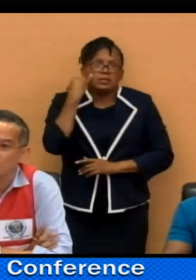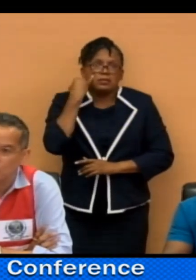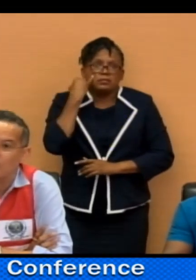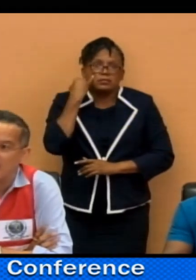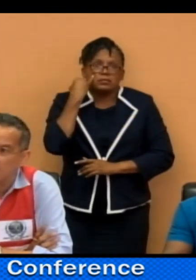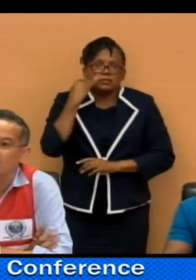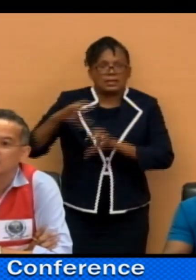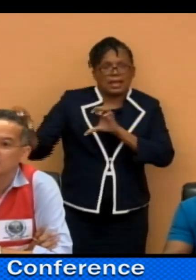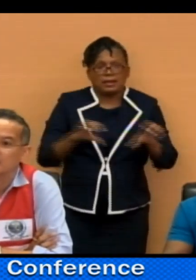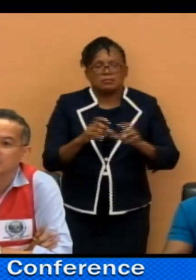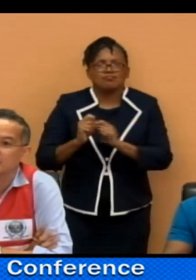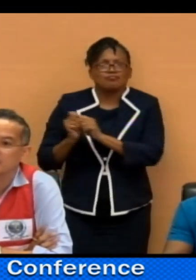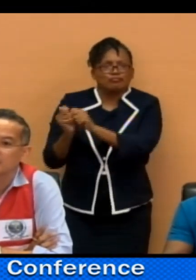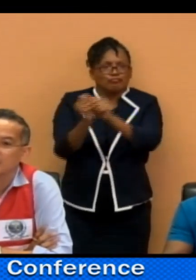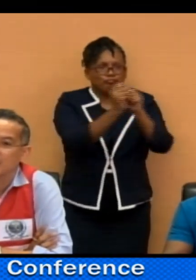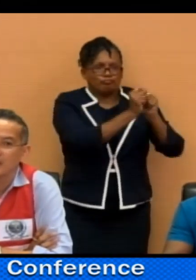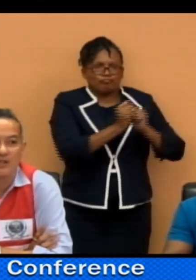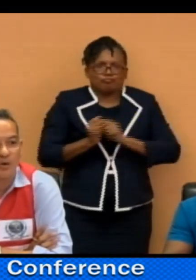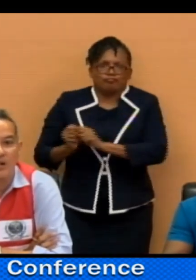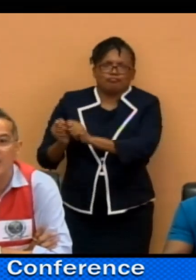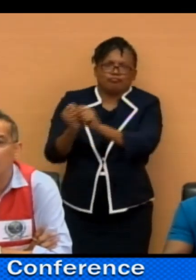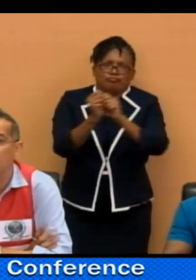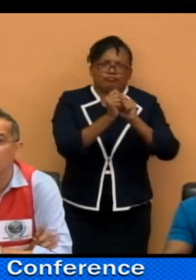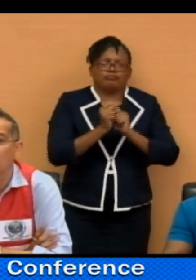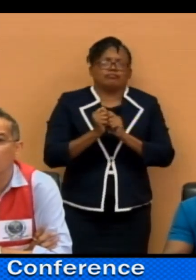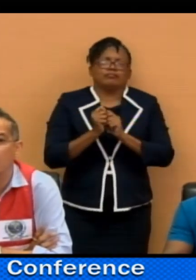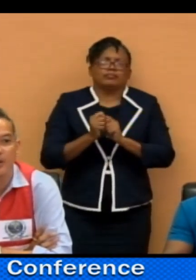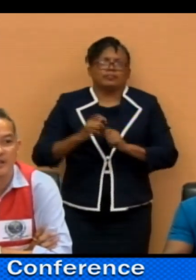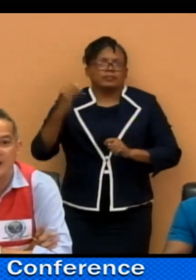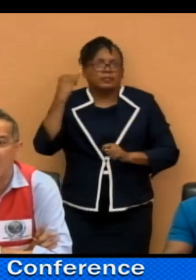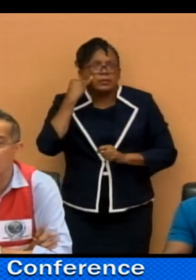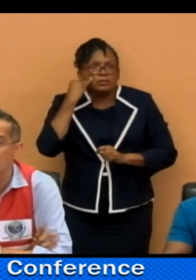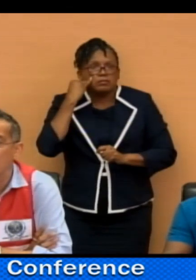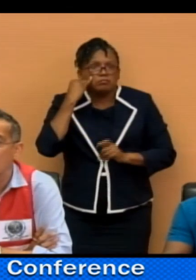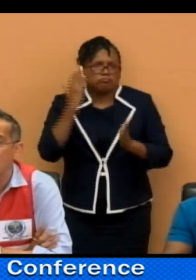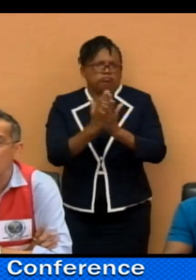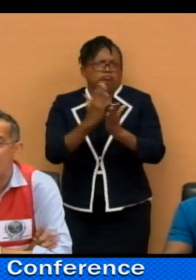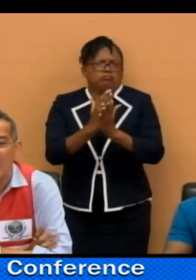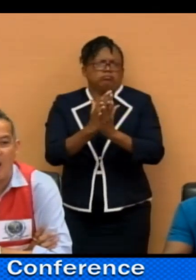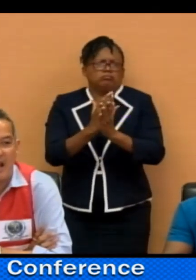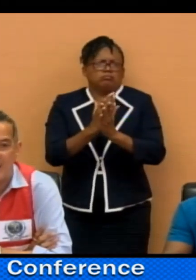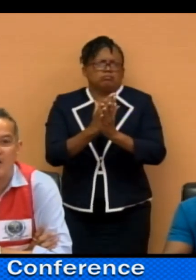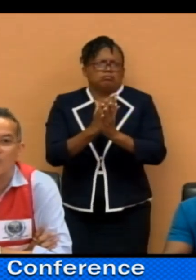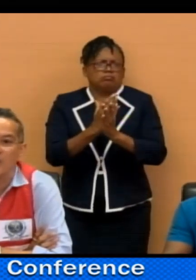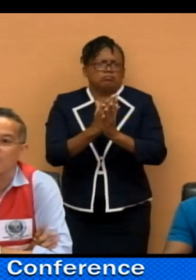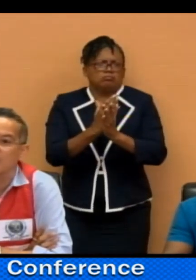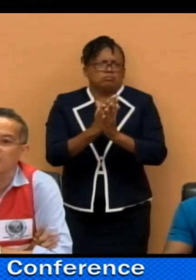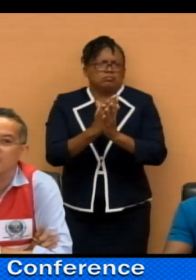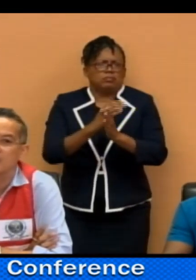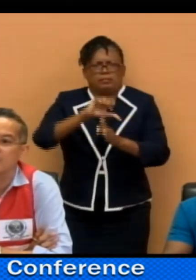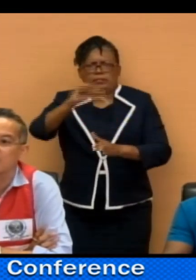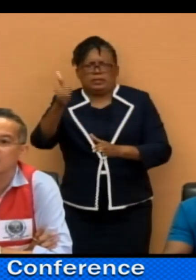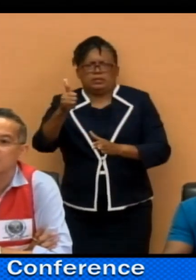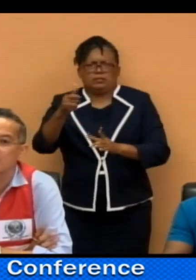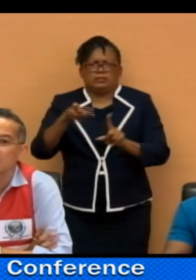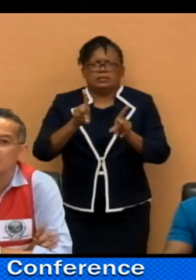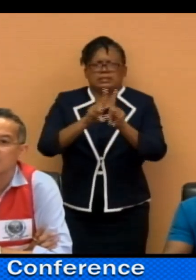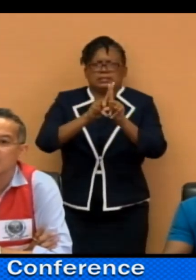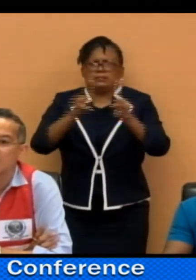act together, it is only if we put aside any and all of our